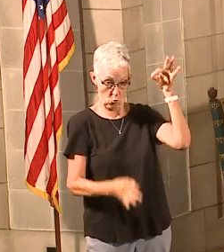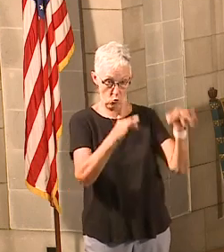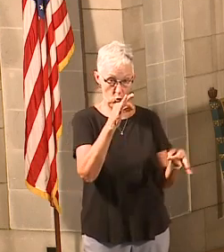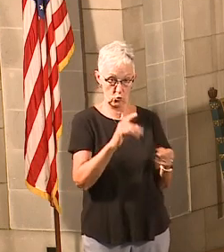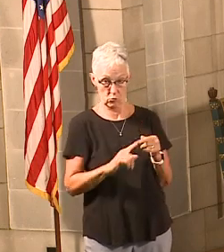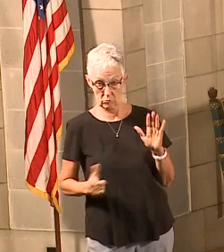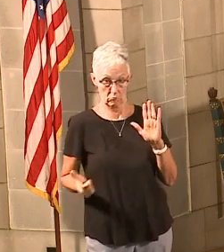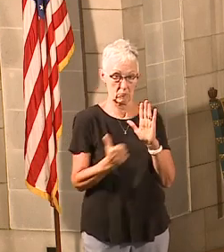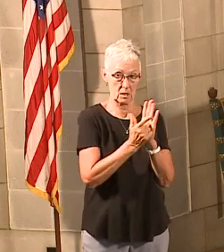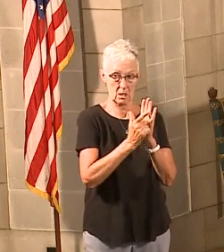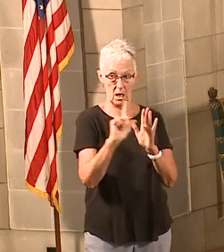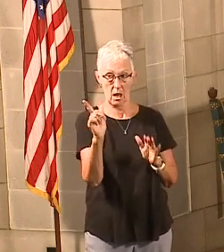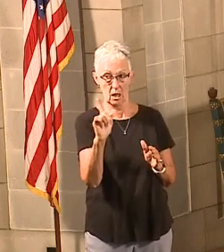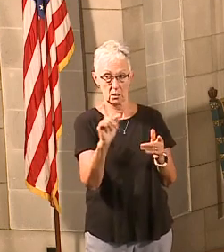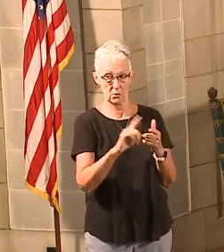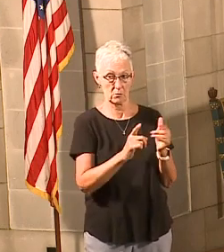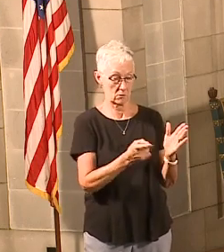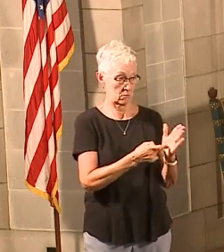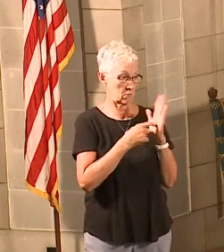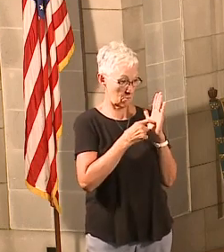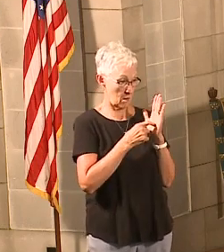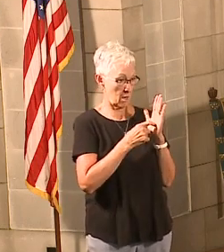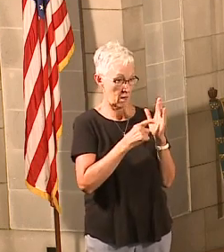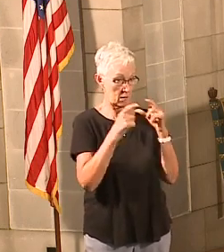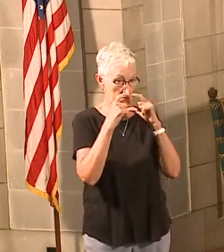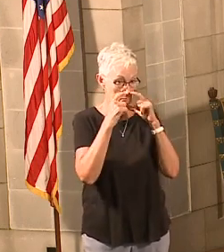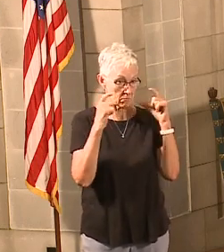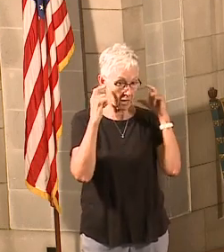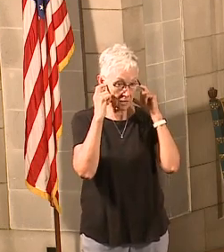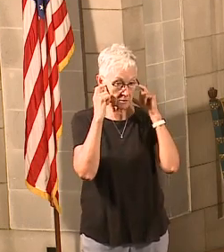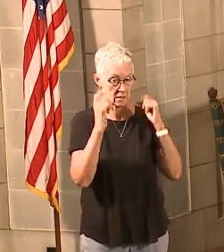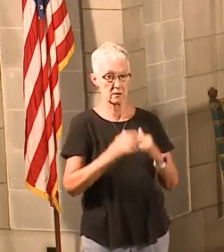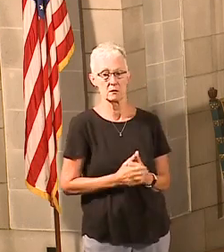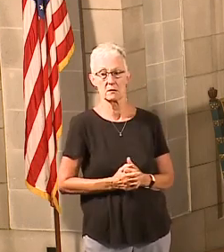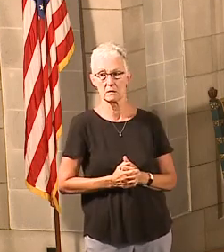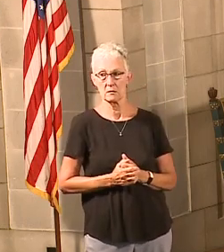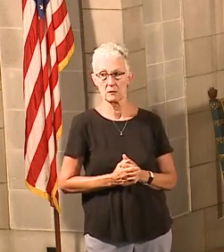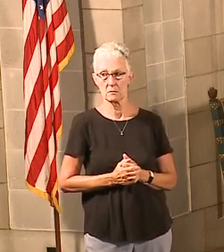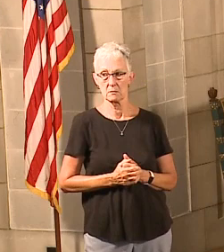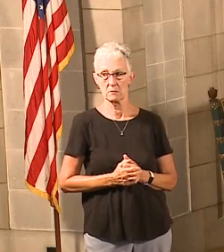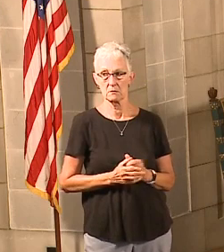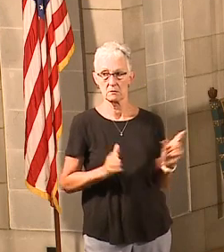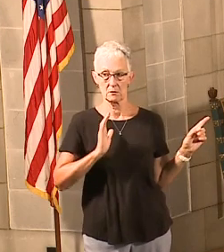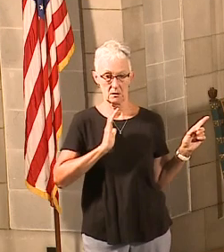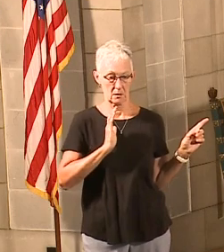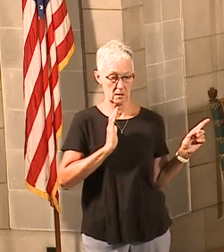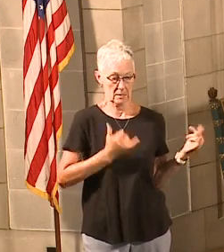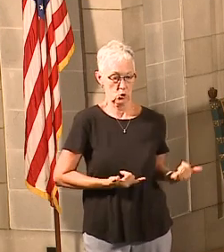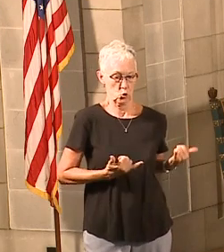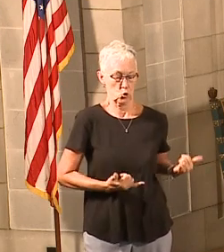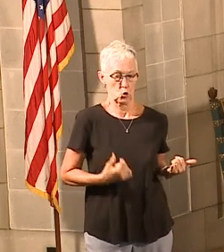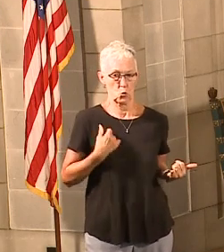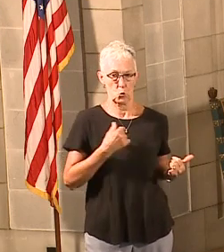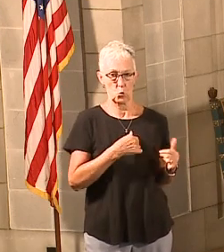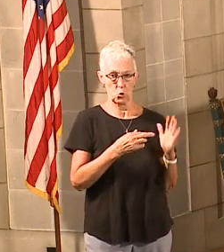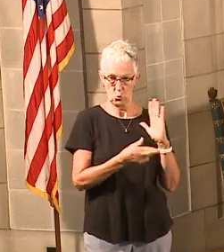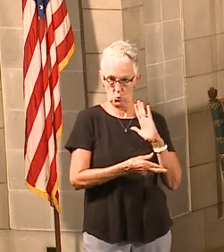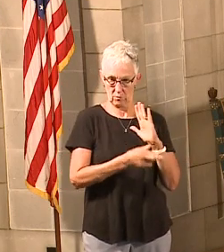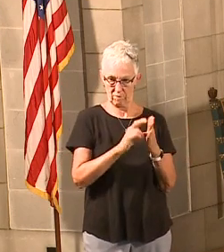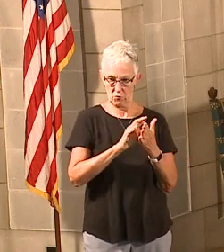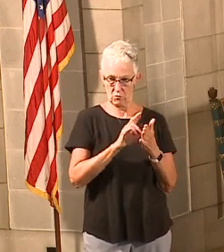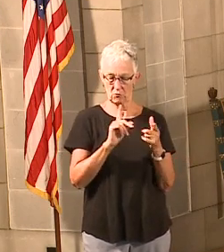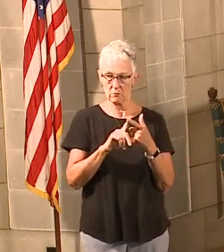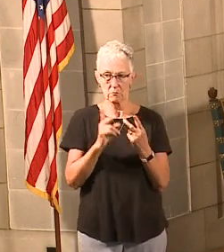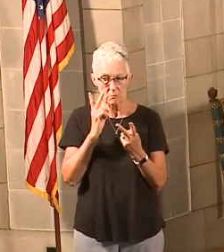seek a court order to block Lincoln's mandate on masks. And currently, we're reviewing to see if the city has the